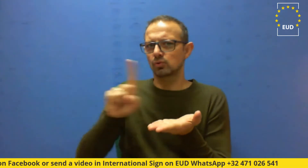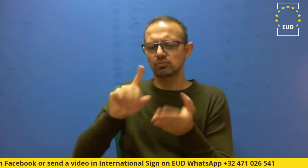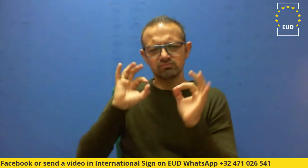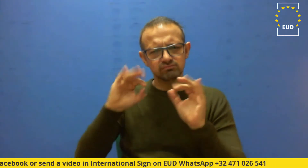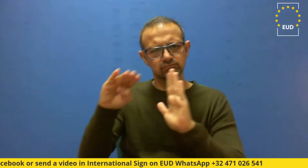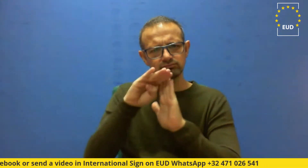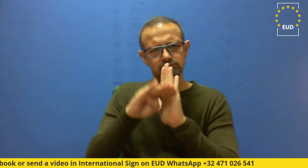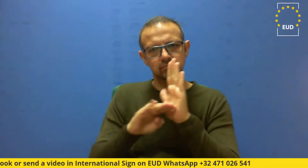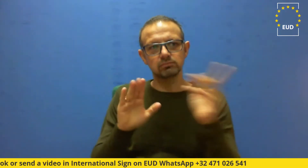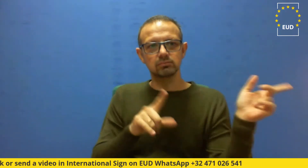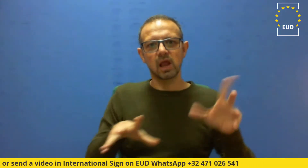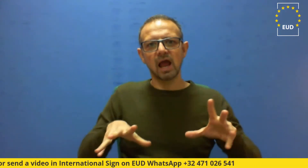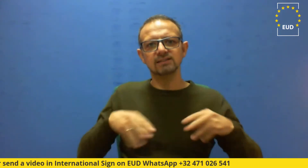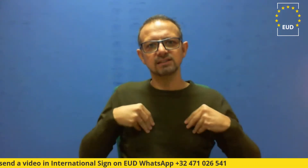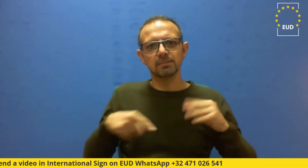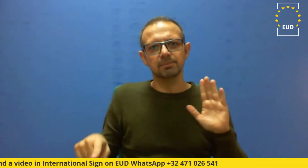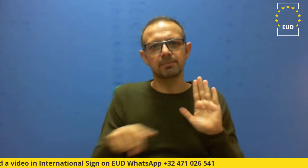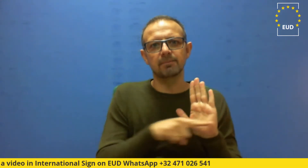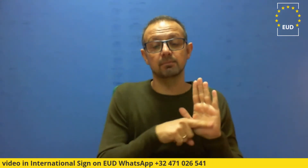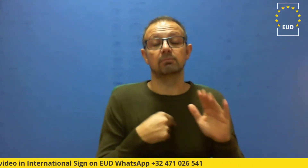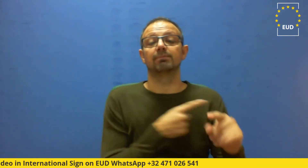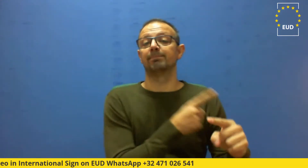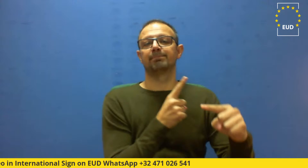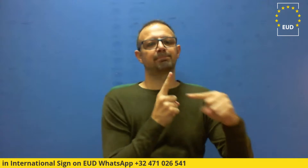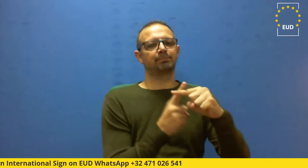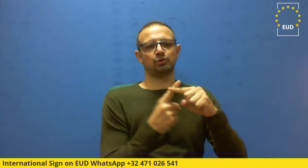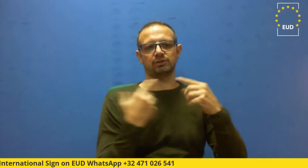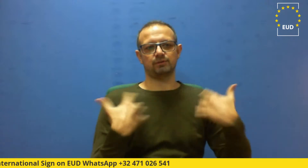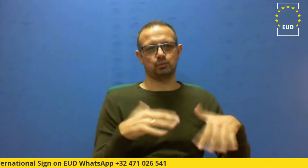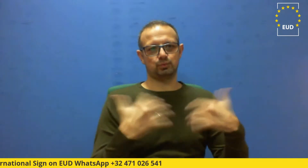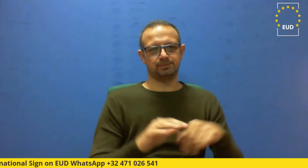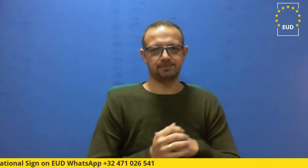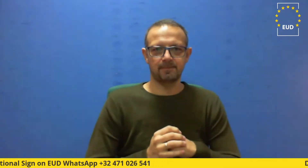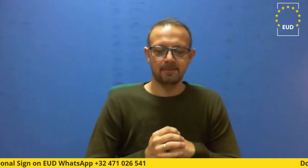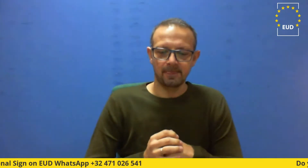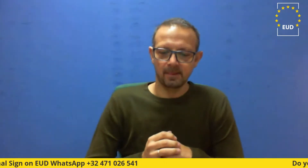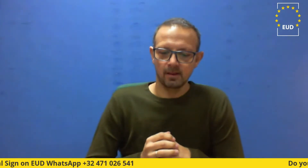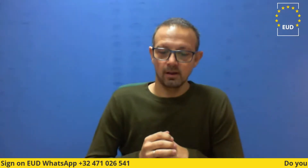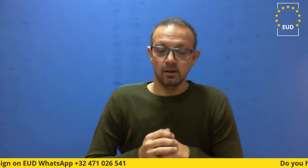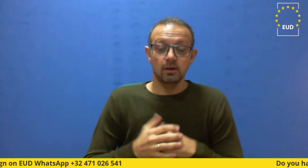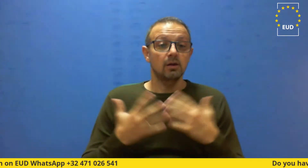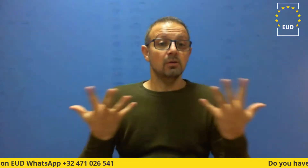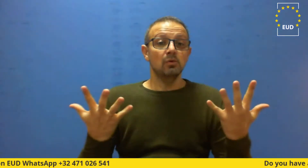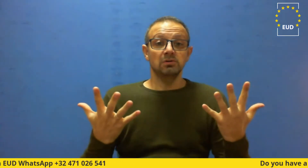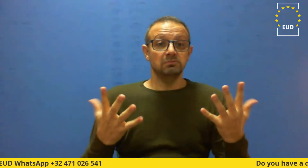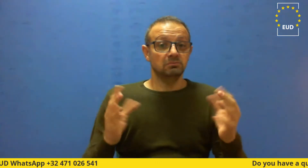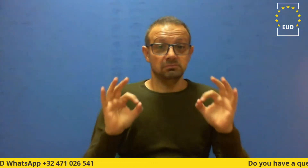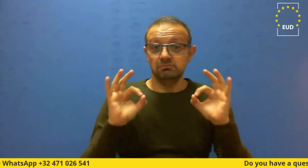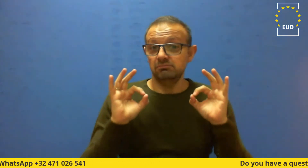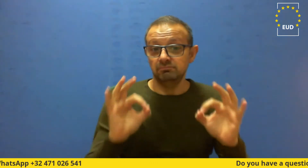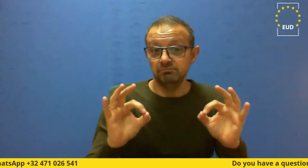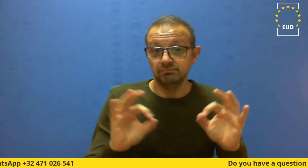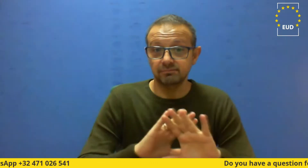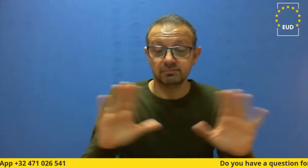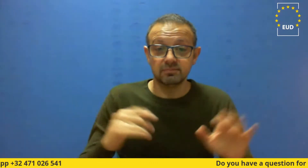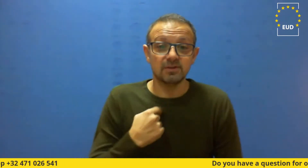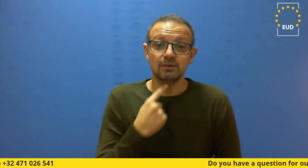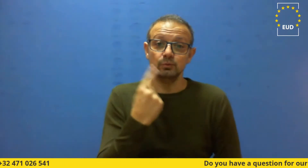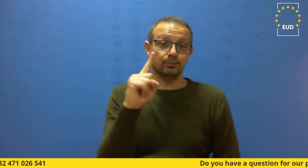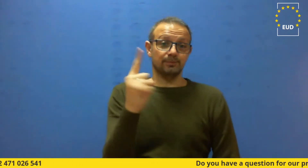is basic standards that have been now approved. So that is a great step that we've achieved